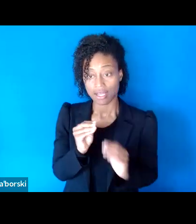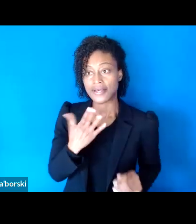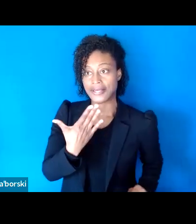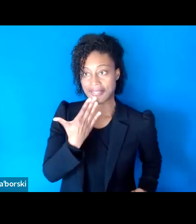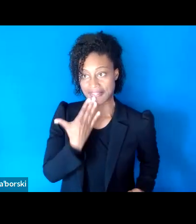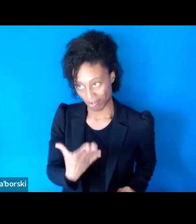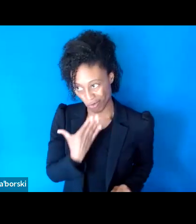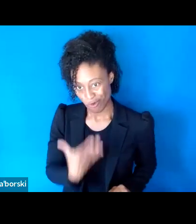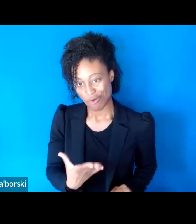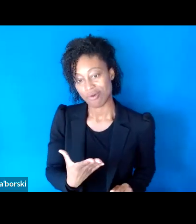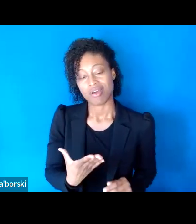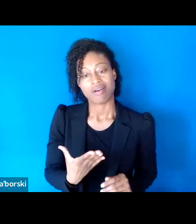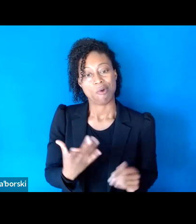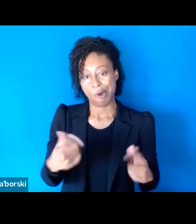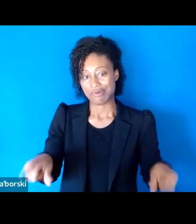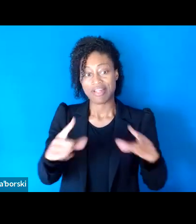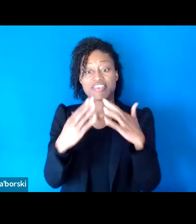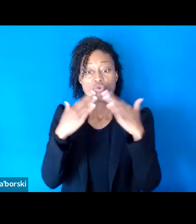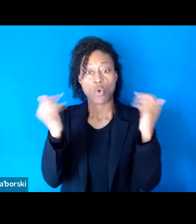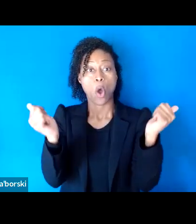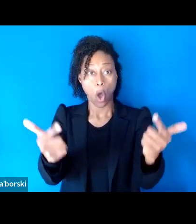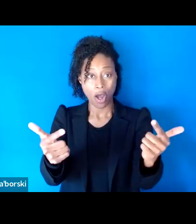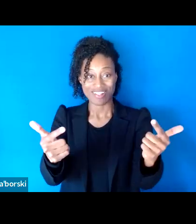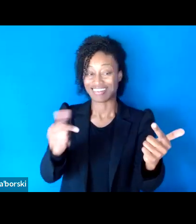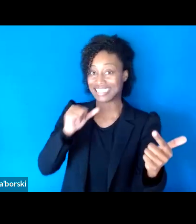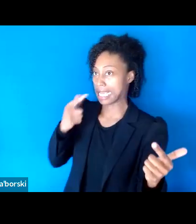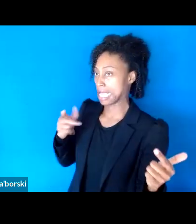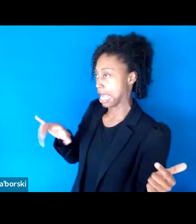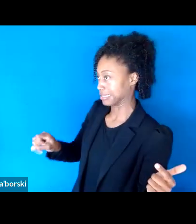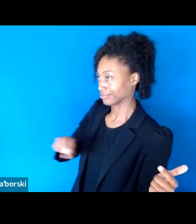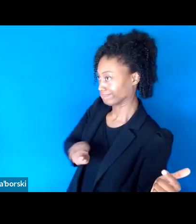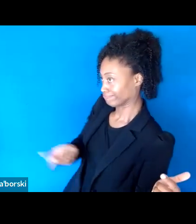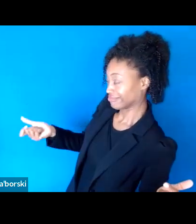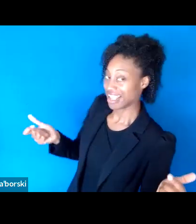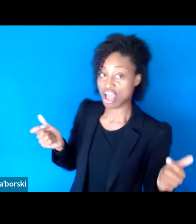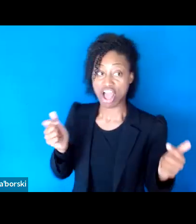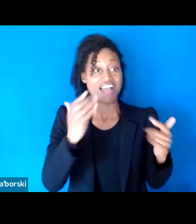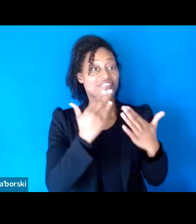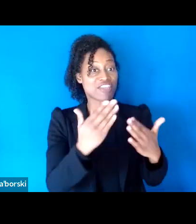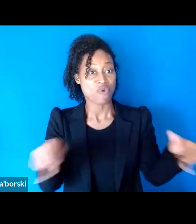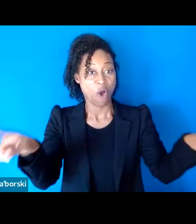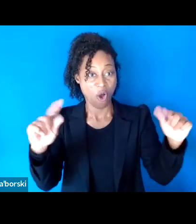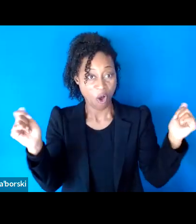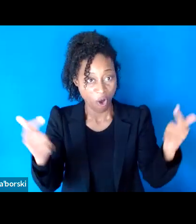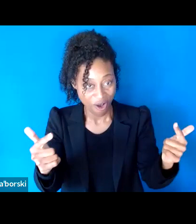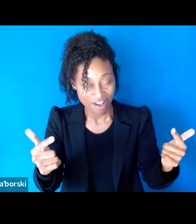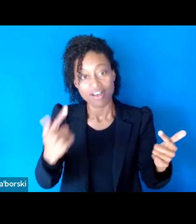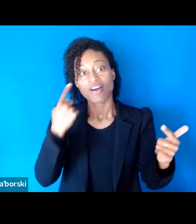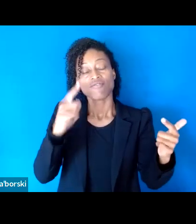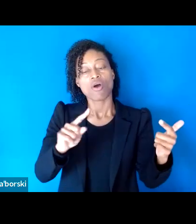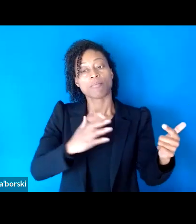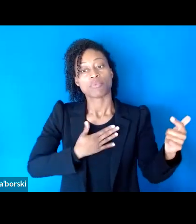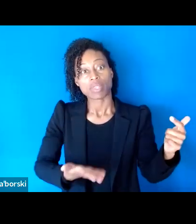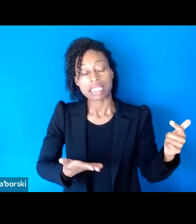guys thank you all, for always working on our language. I thank you all for wanting